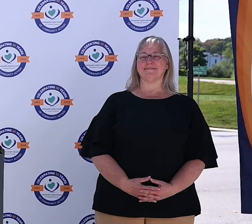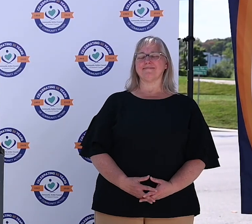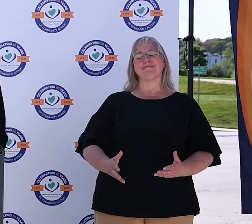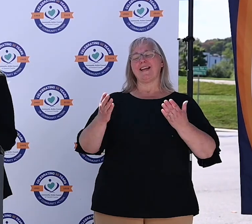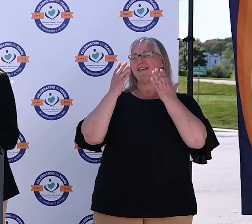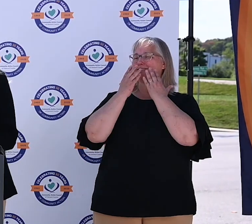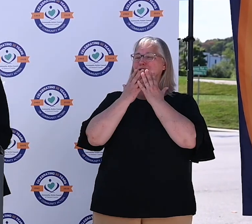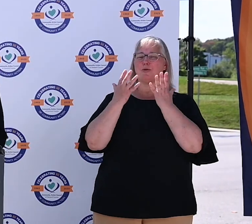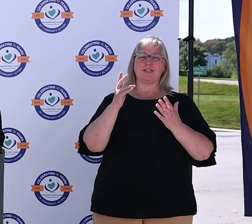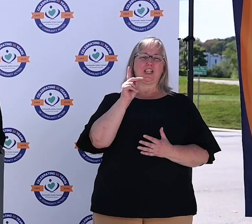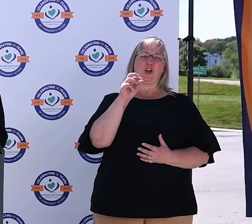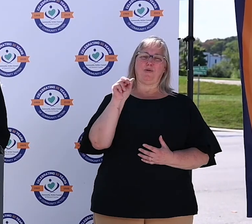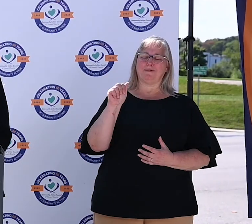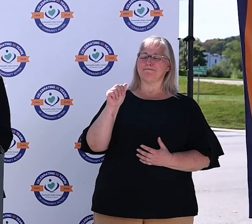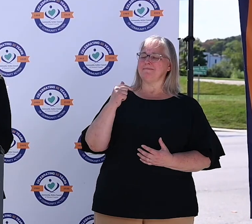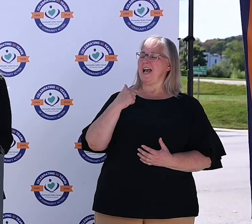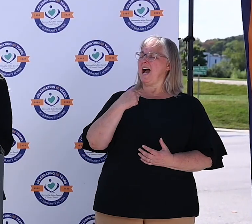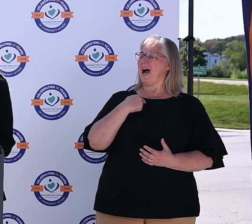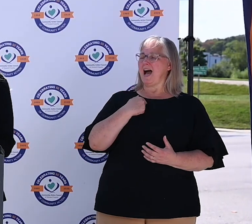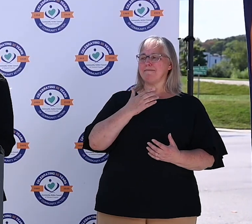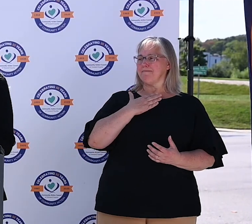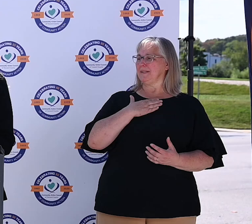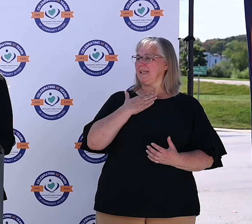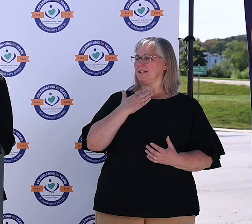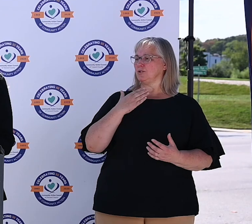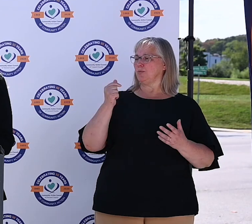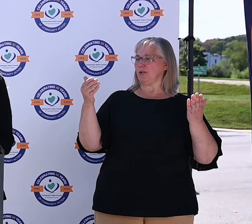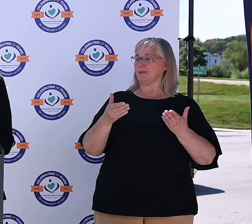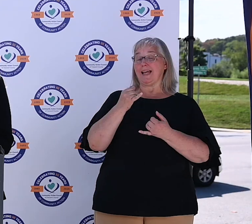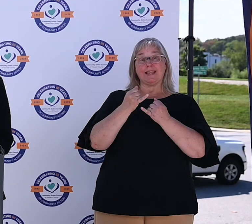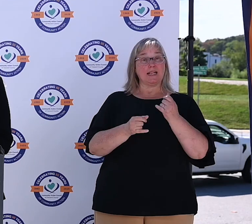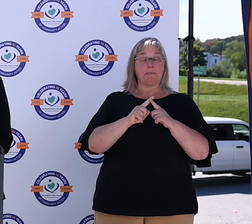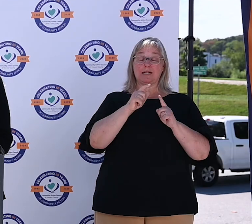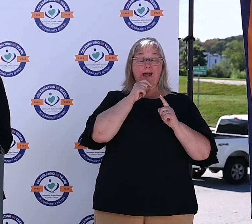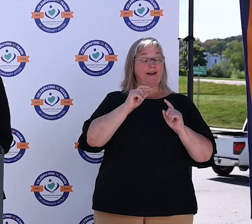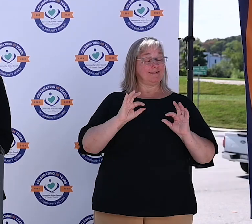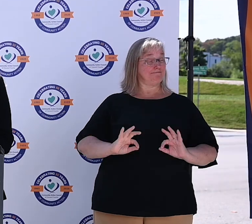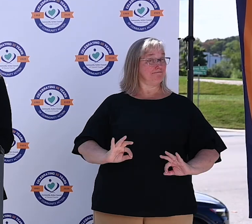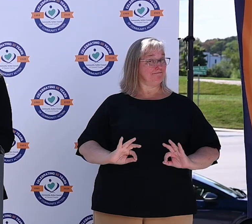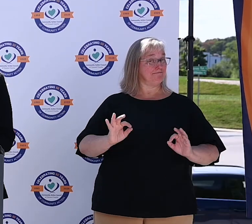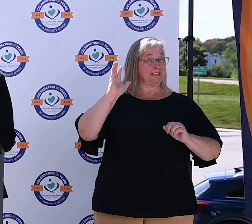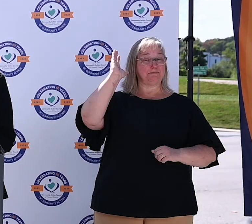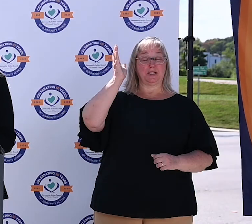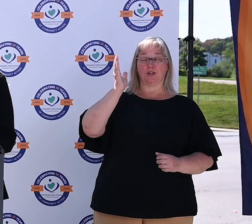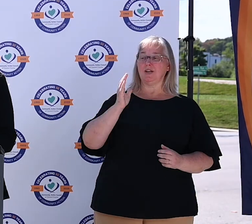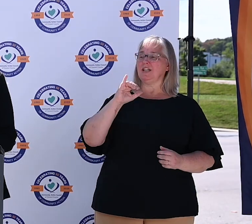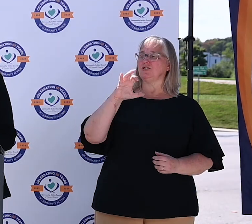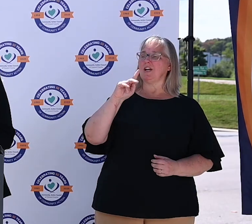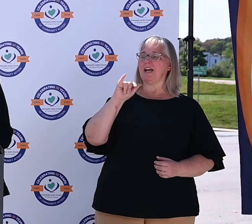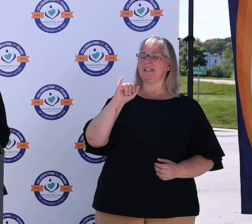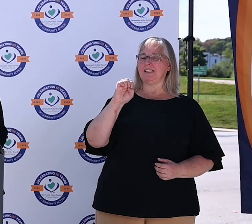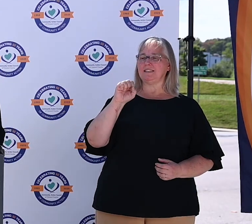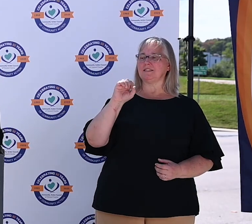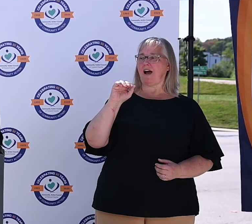Thank you so much, Kira. I am pleased to introduce our last, but certainly not our least speaker, Jackie Scott,